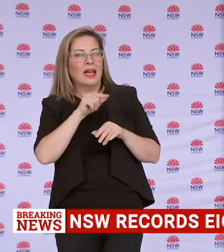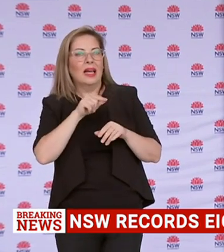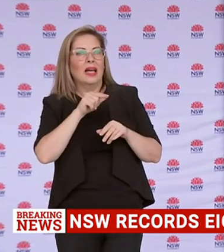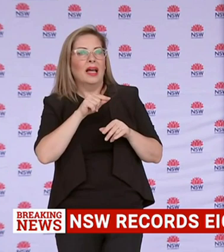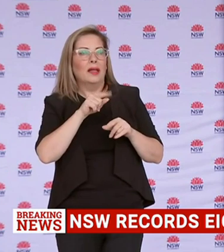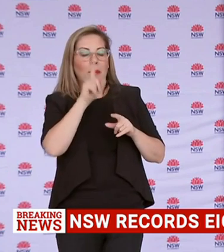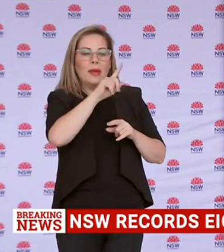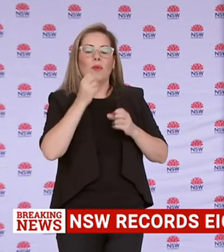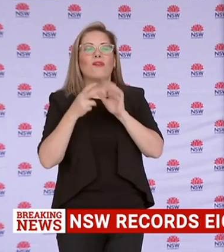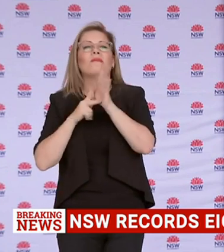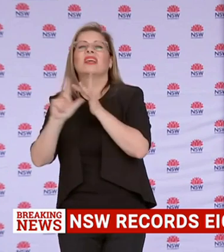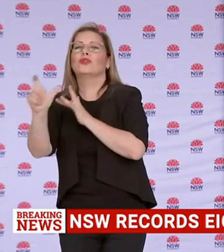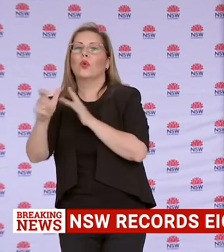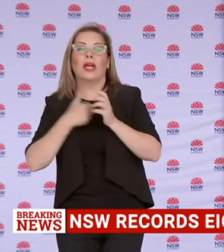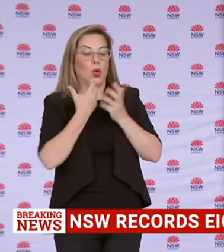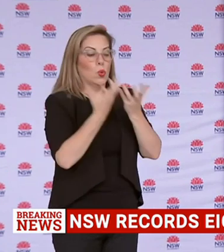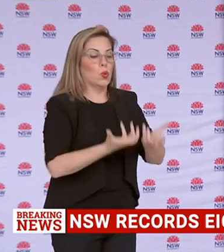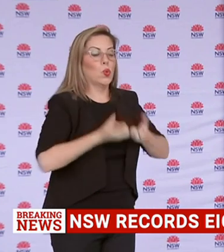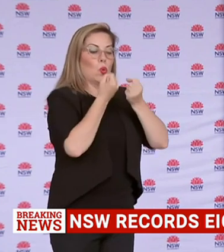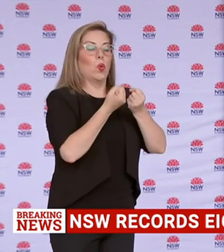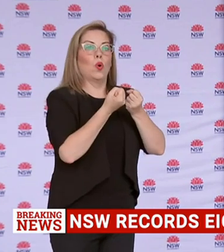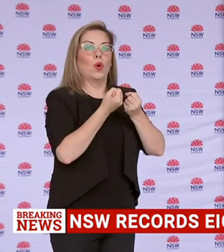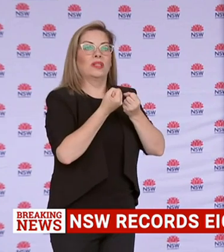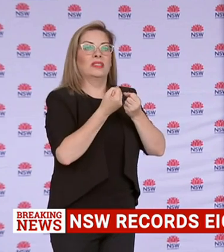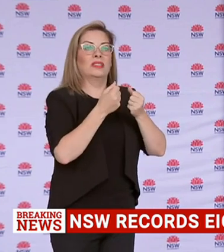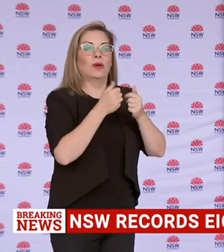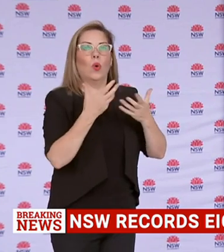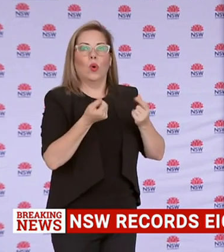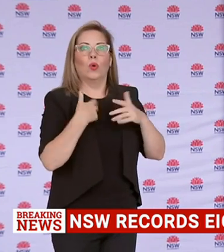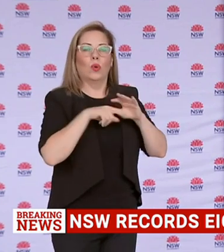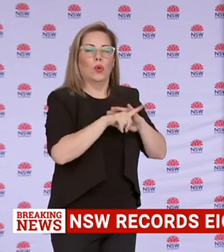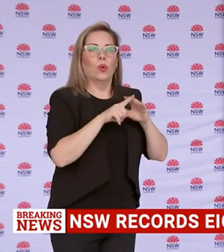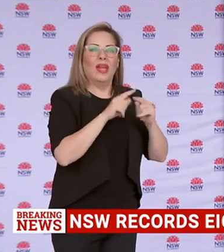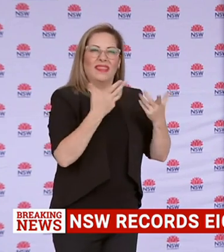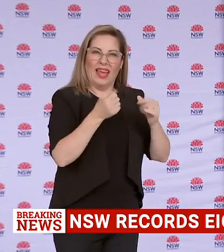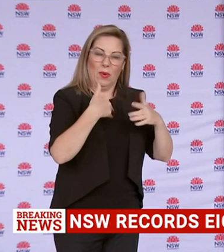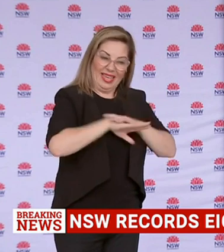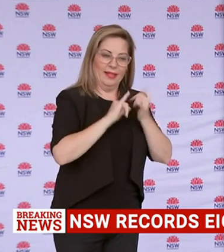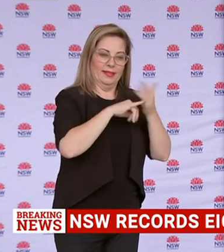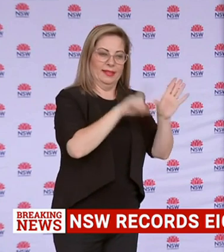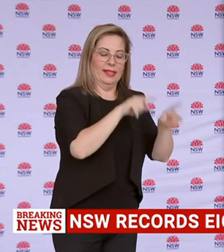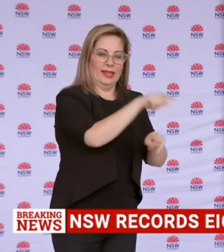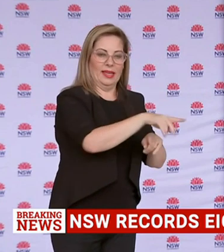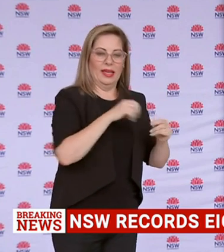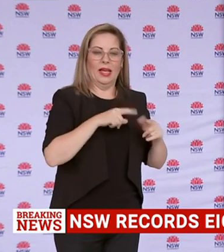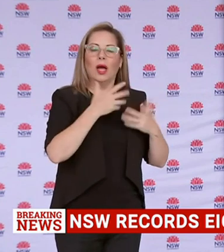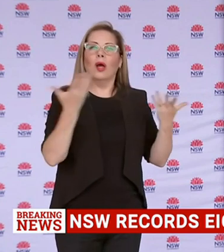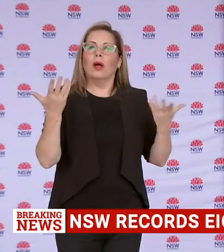correct. So, yes, certainly. So the family stopped at Oliver's Real Food Outlet at